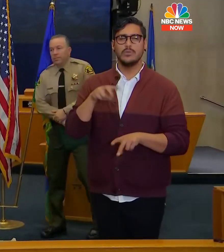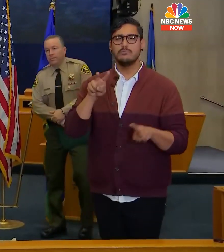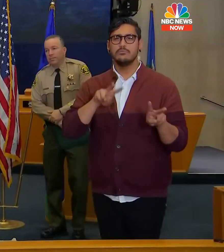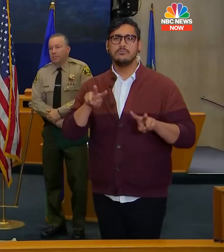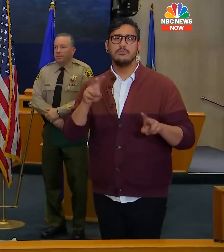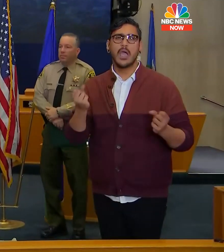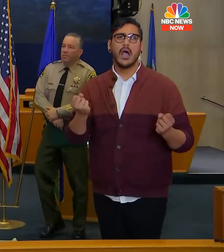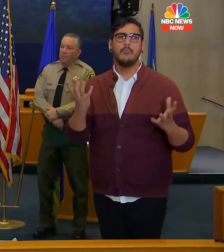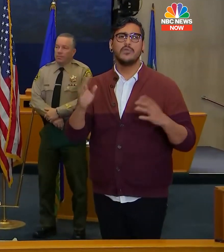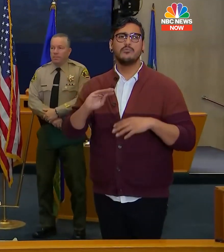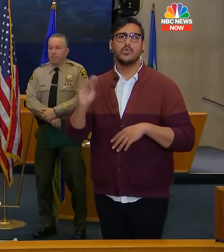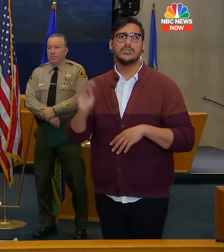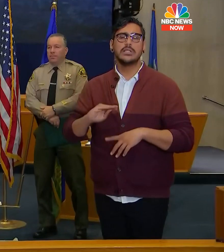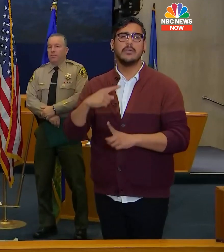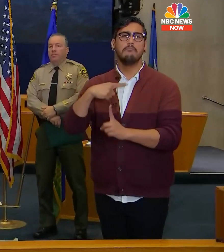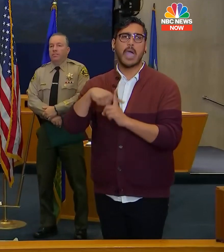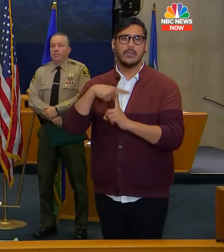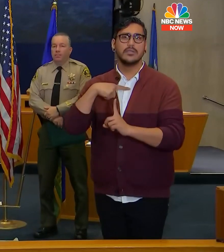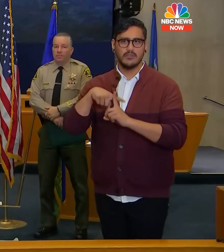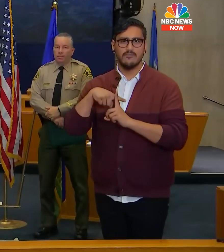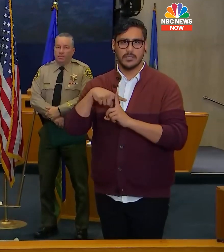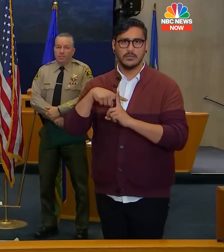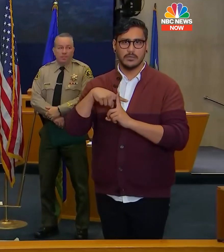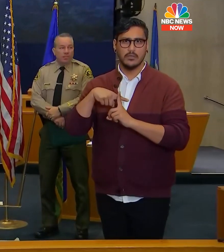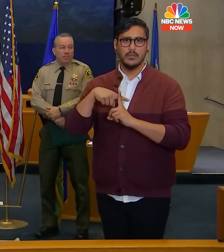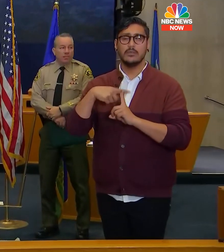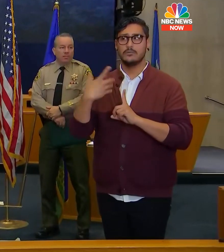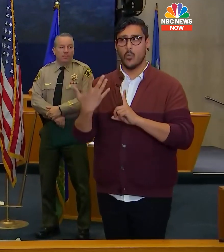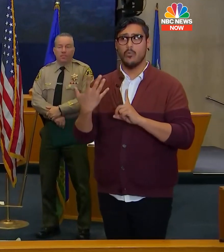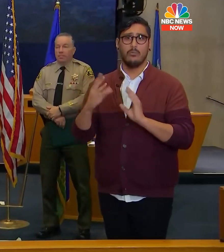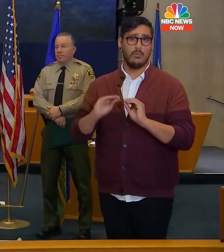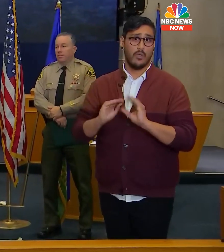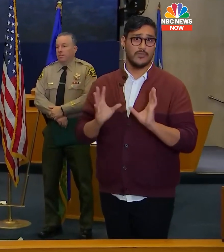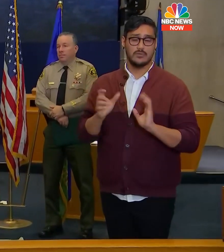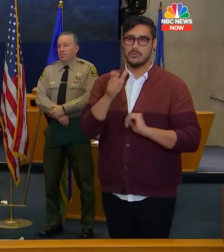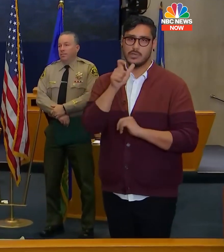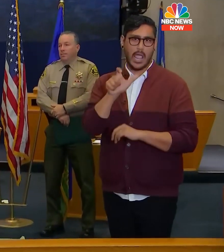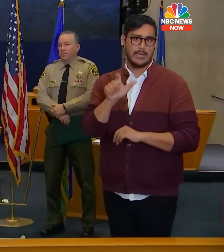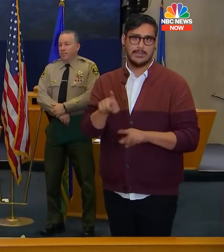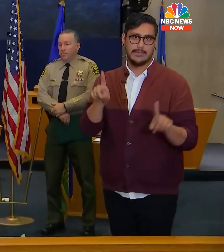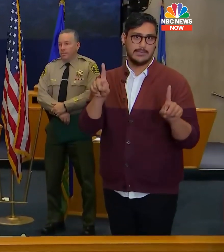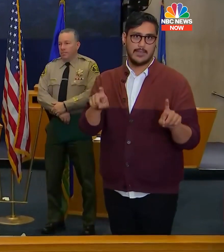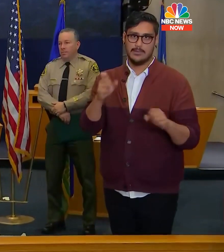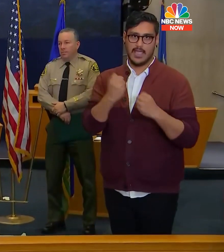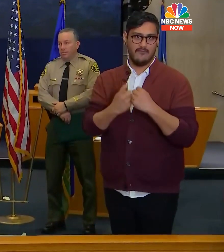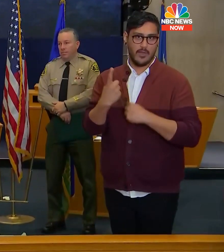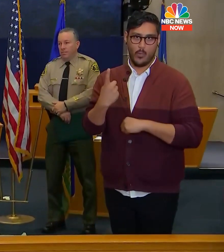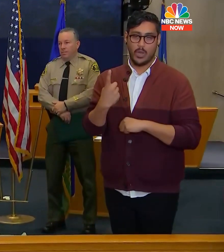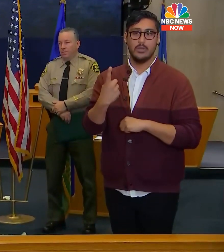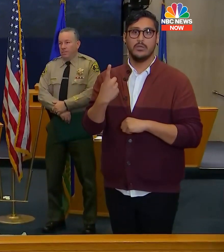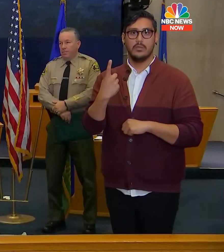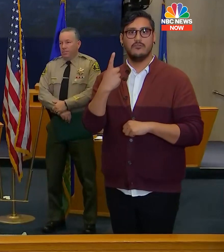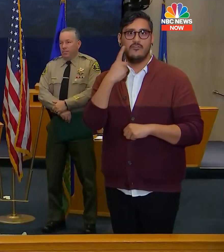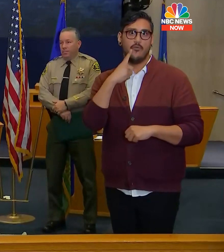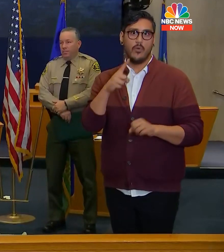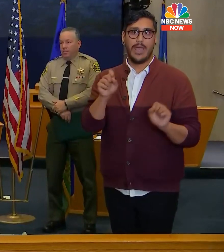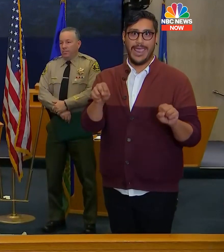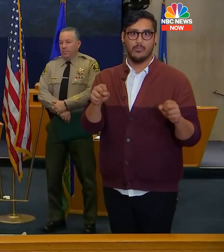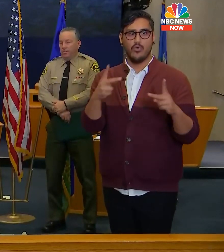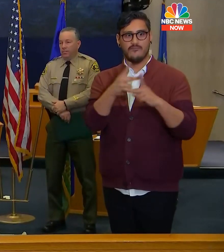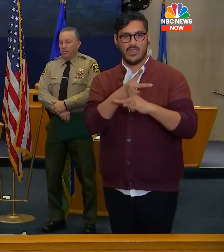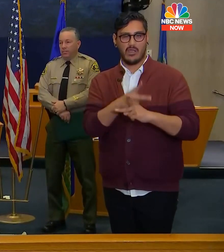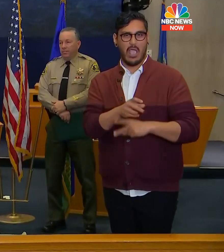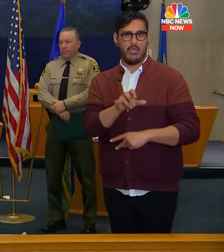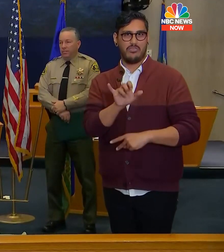of folks who test positive. And so, obviously, we don't need to test everyone to figure out what that